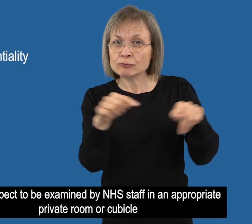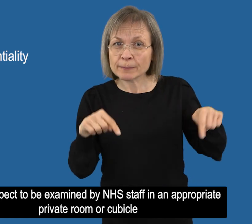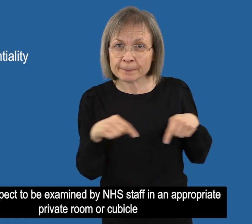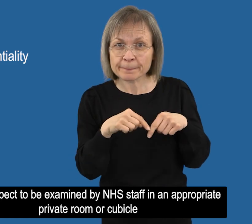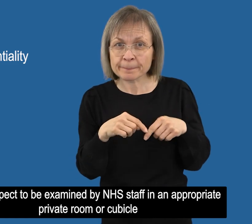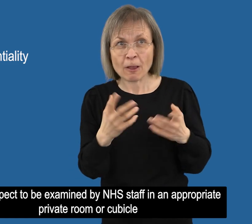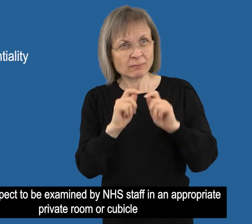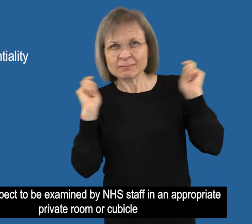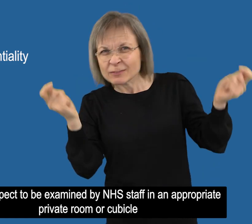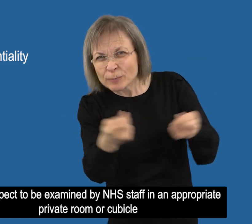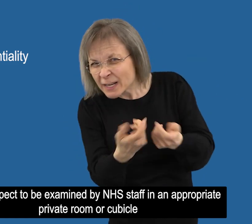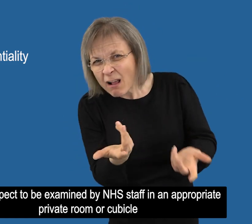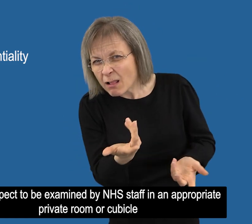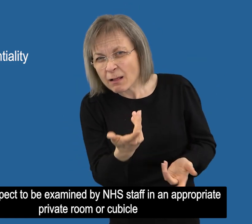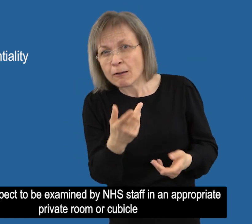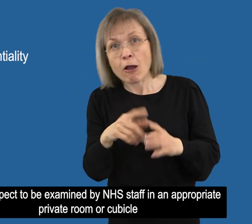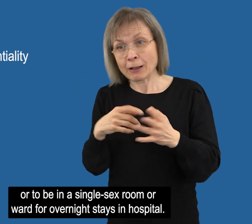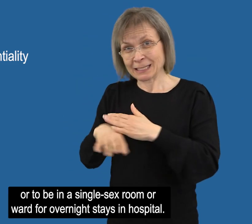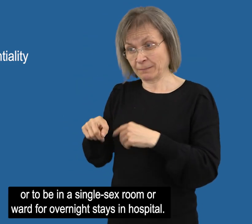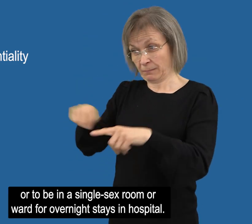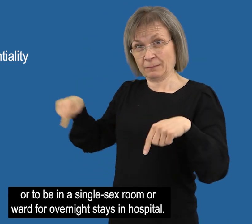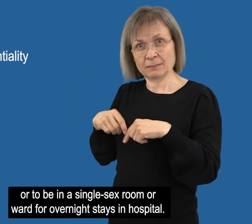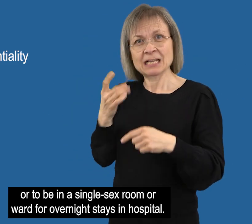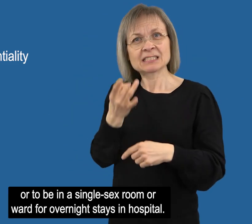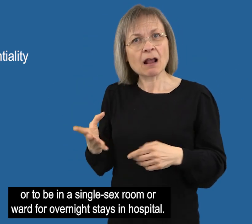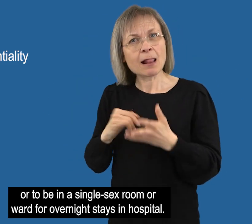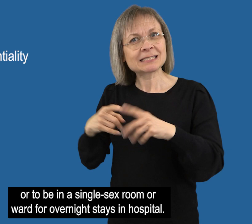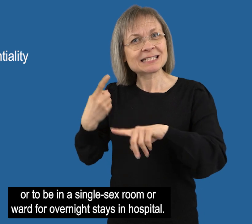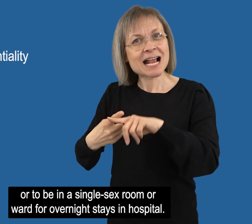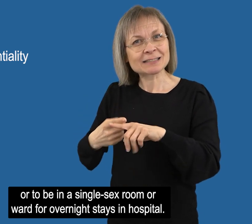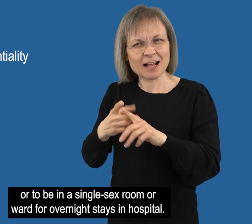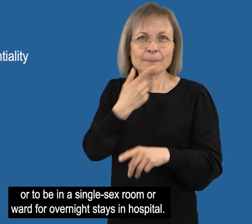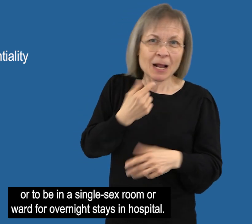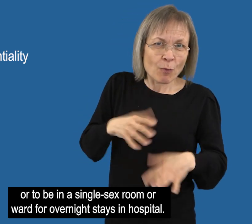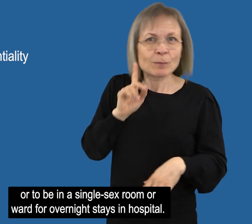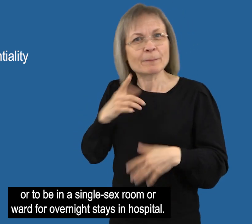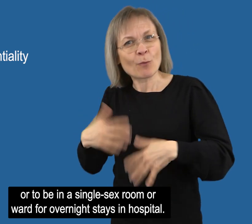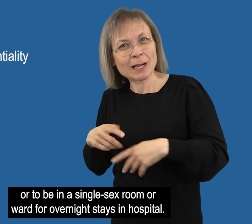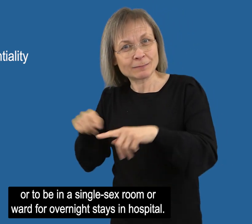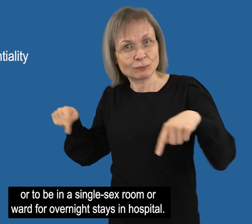or cubicle, or to be in a single-sex room or ward for overnight stays in hospital.